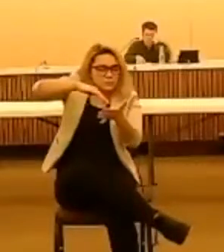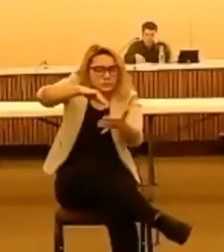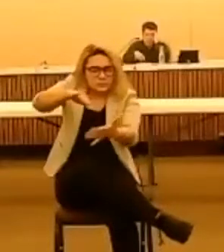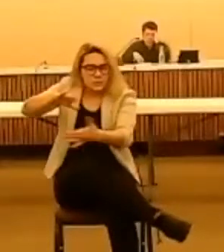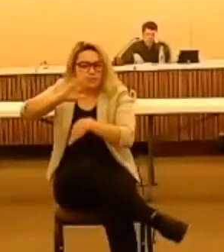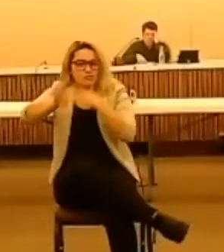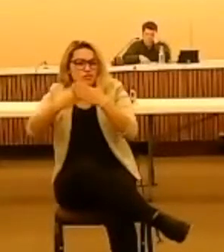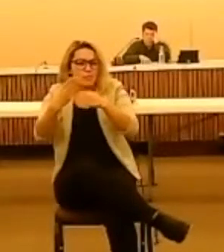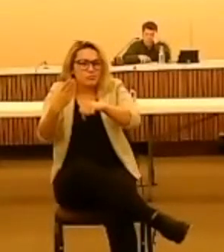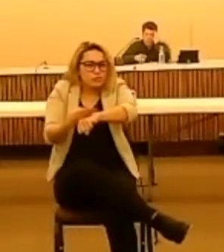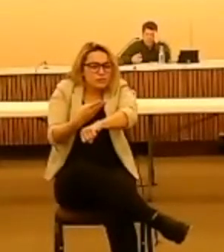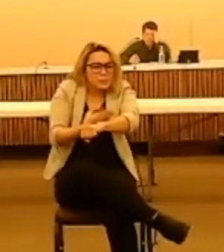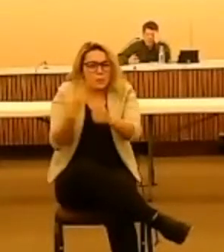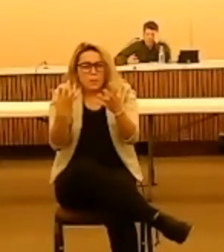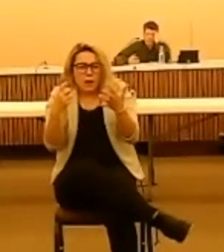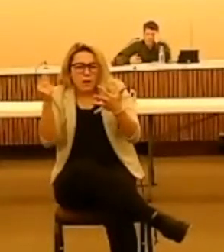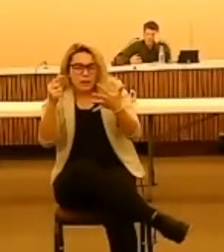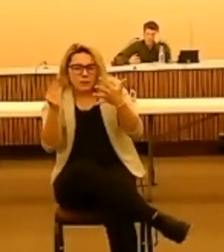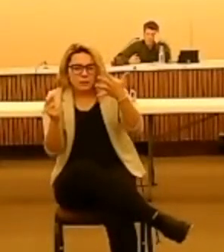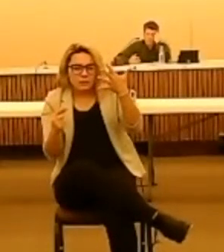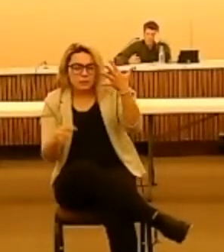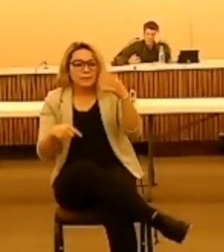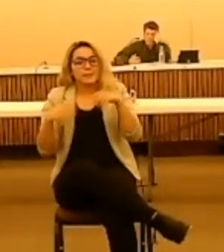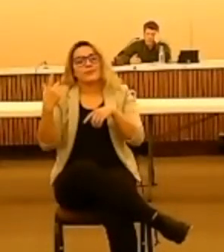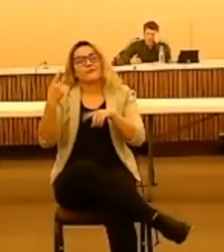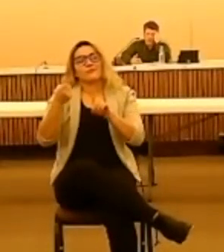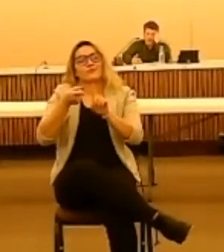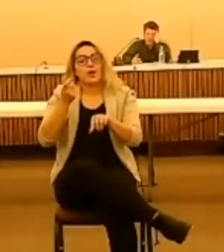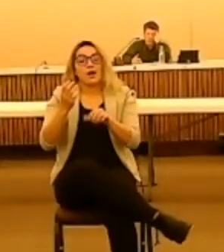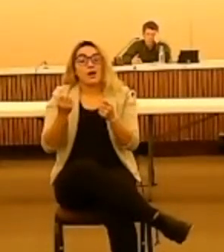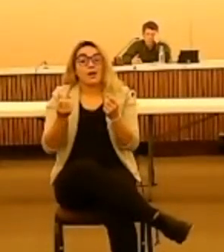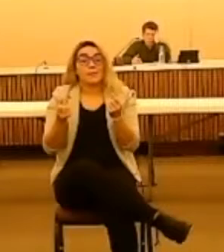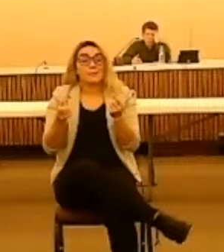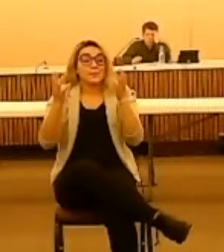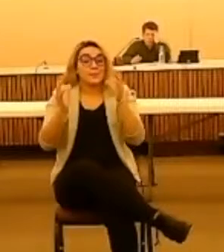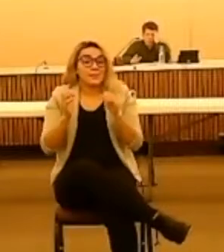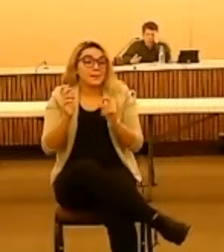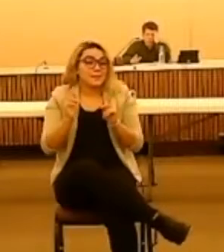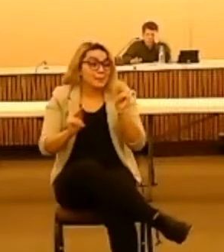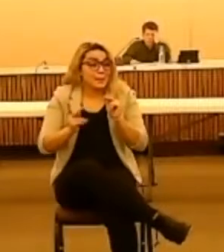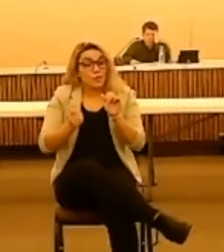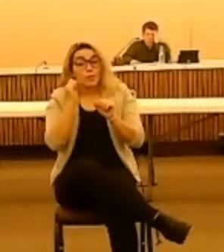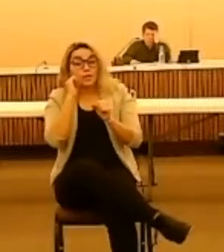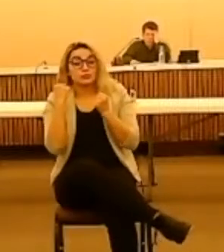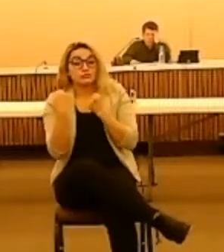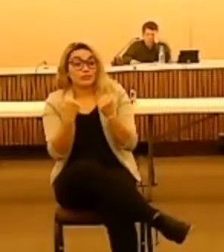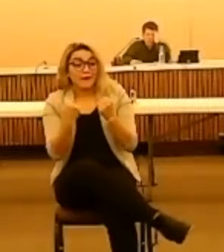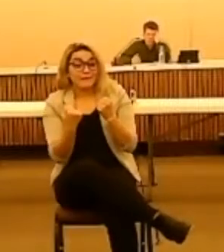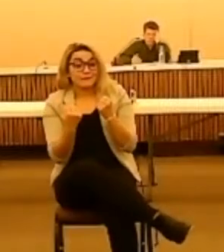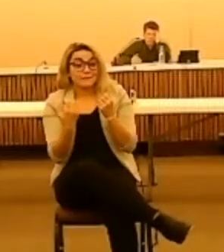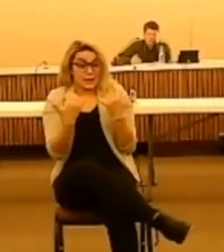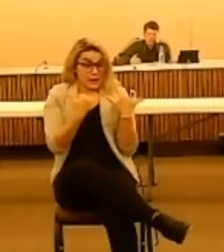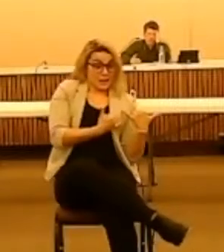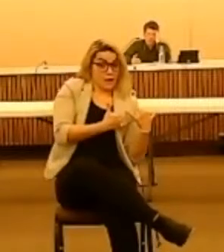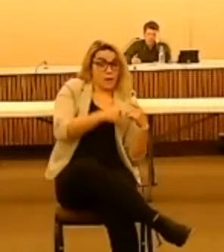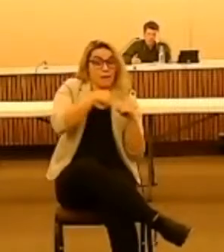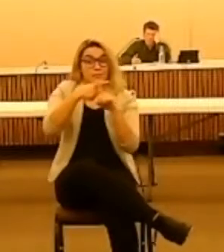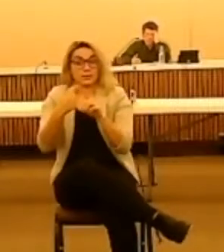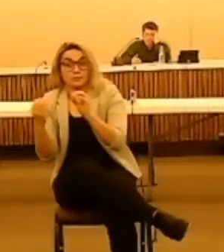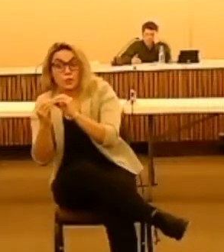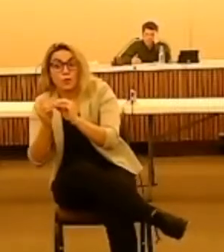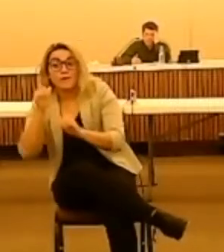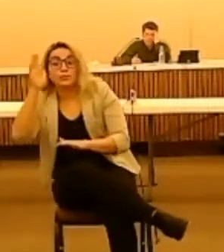need to be done based on the growth along the corridor, both the existing growth and some of the future